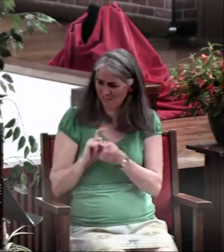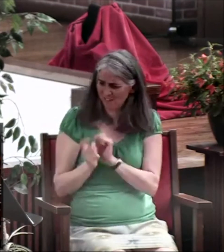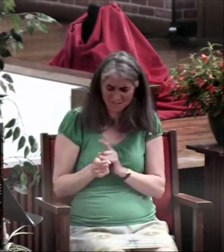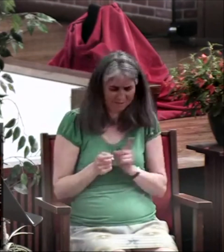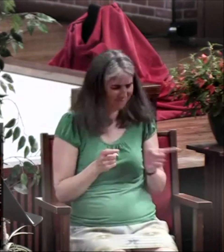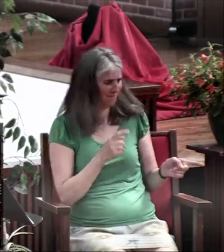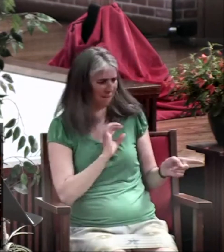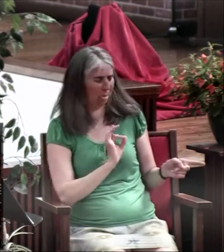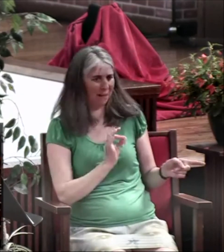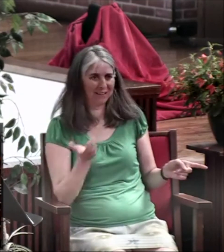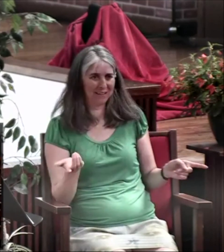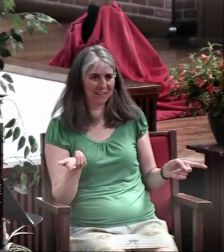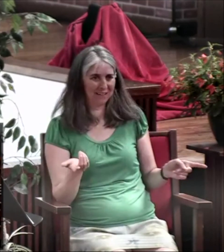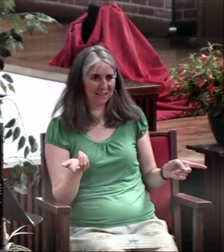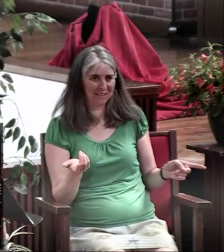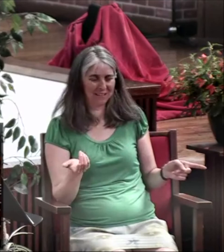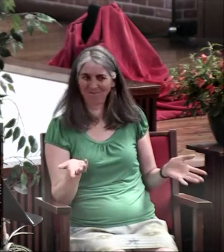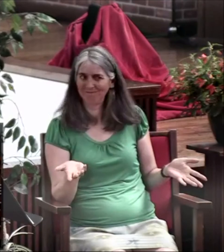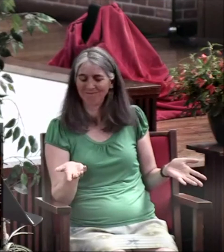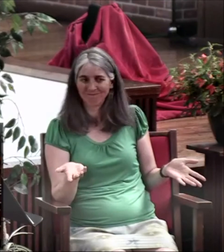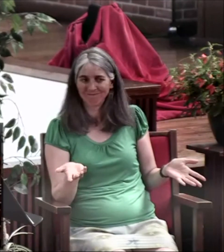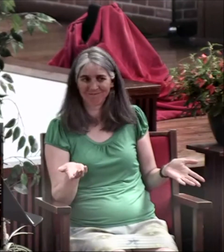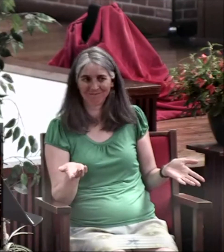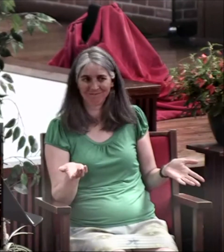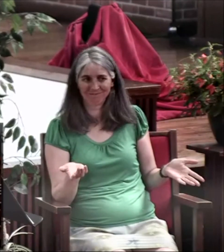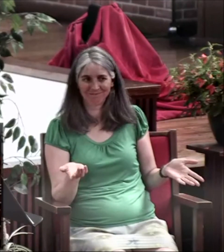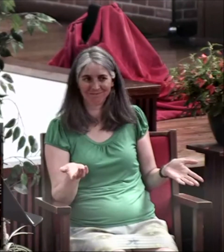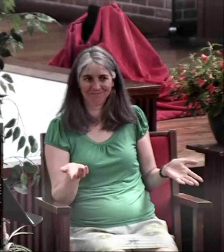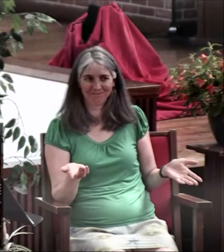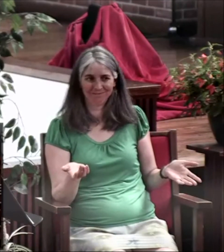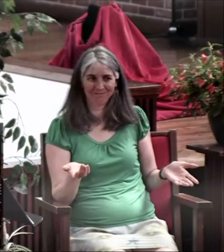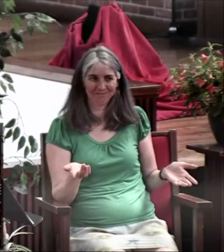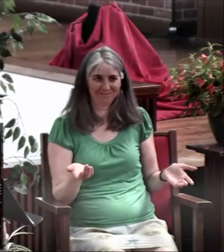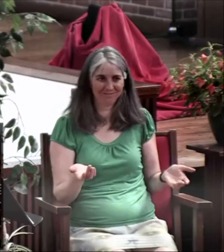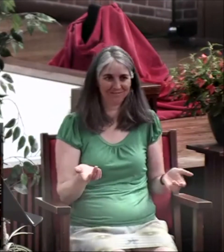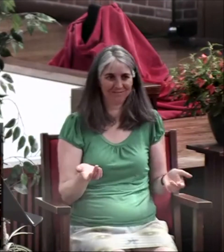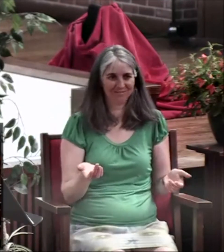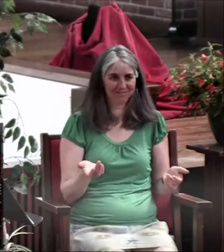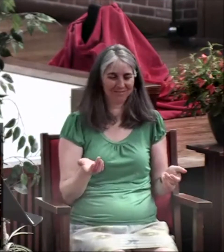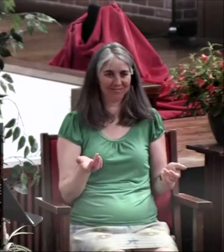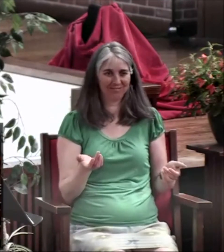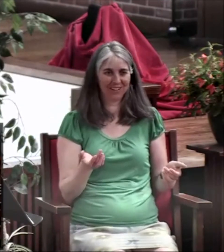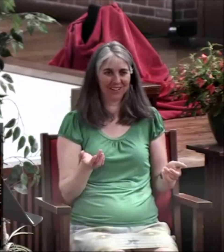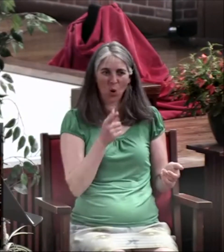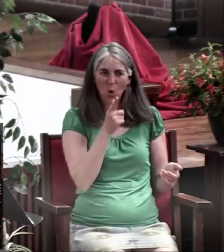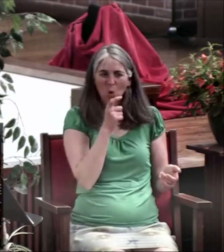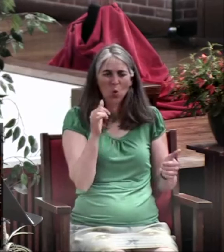take a vote about who won the debate. That wouldn't be proper. But they all knew who had won.